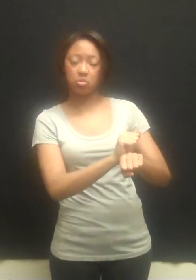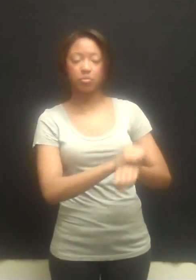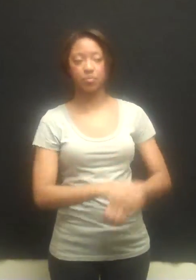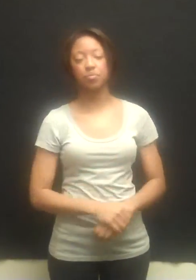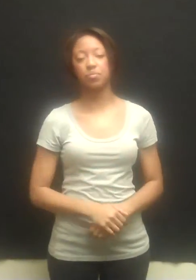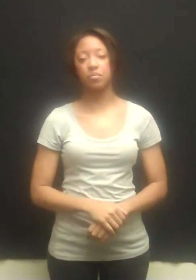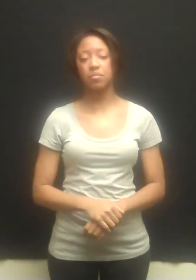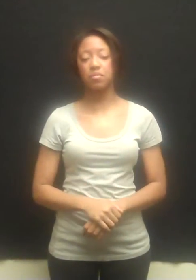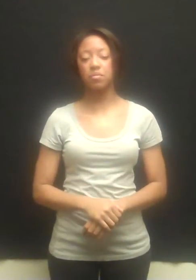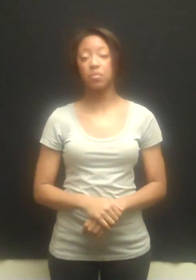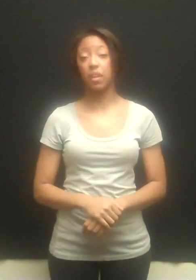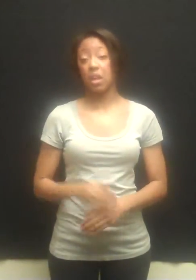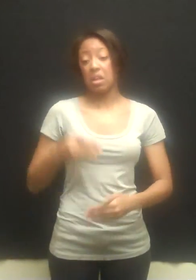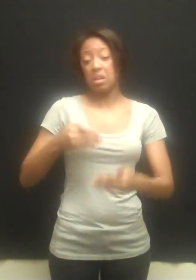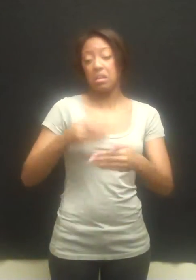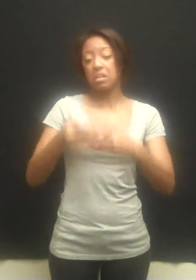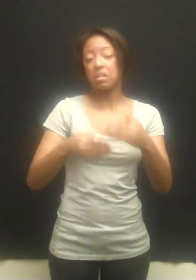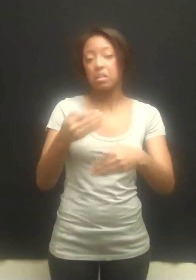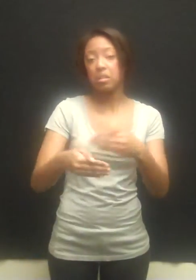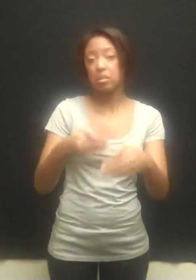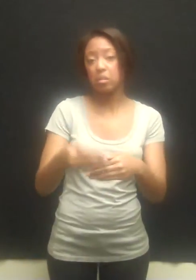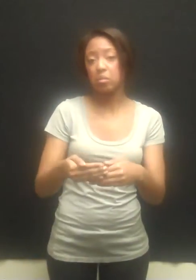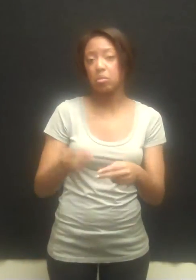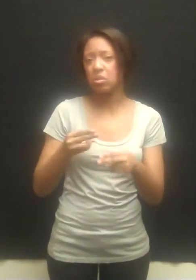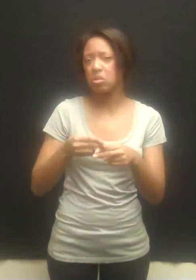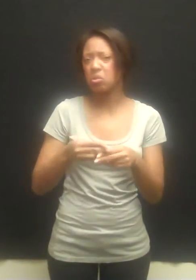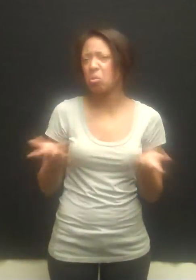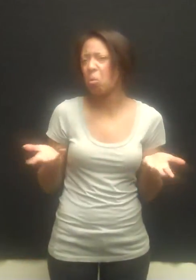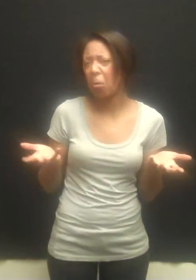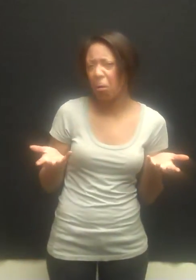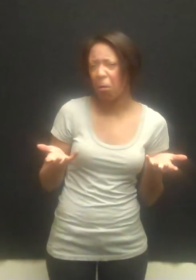This process is called self-advocating,